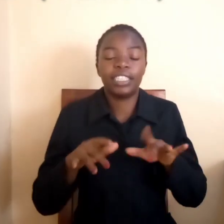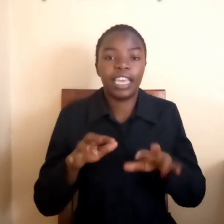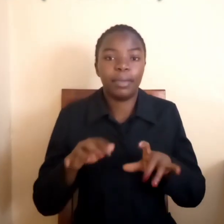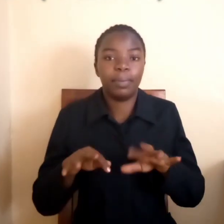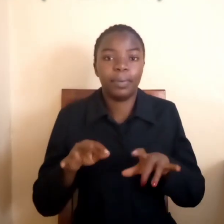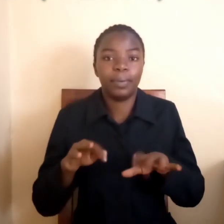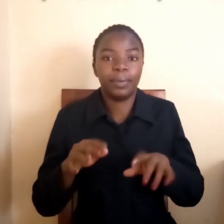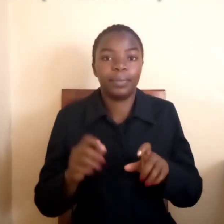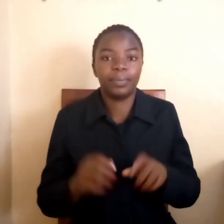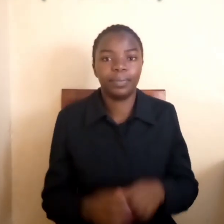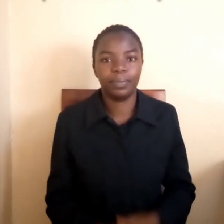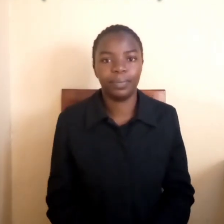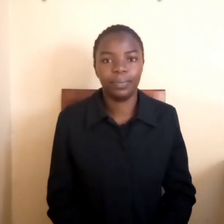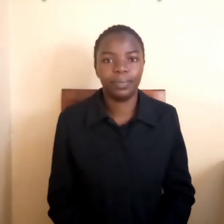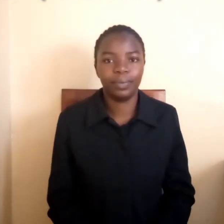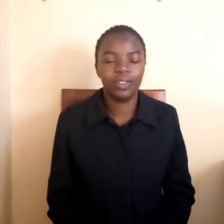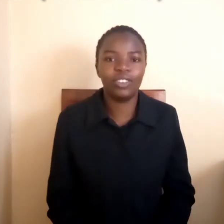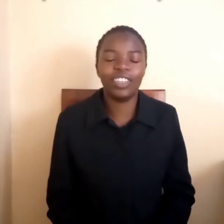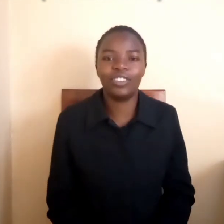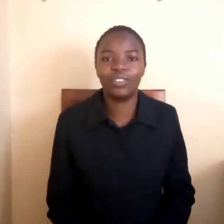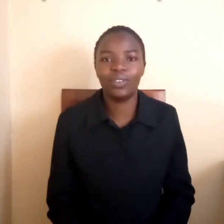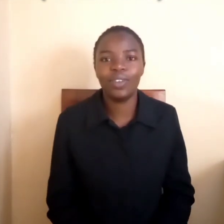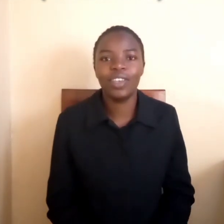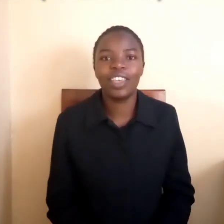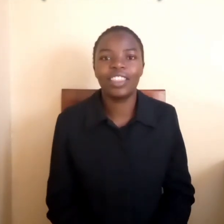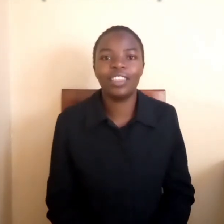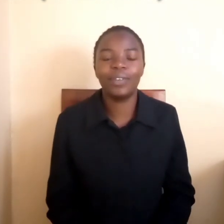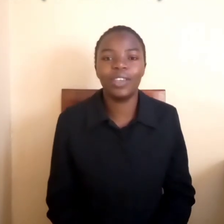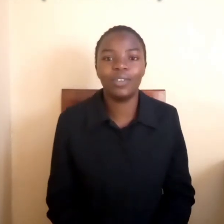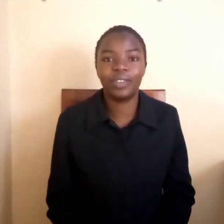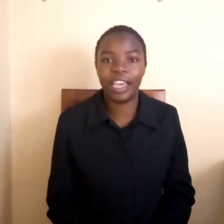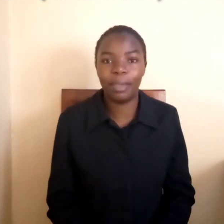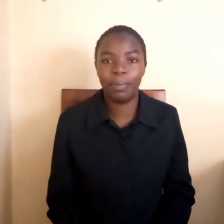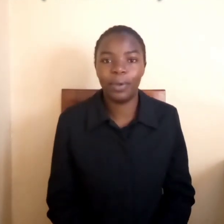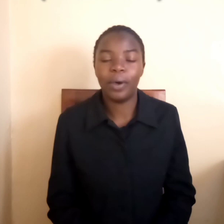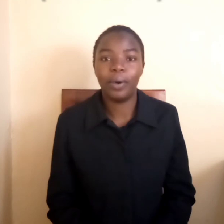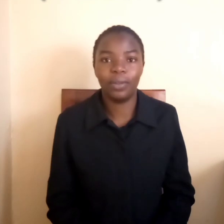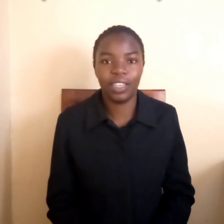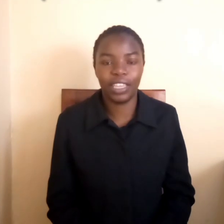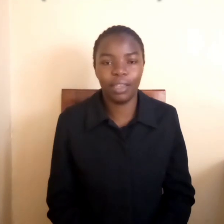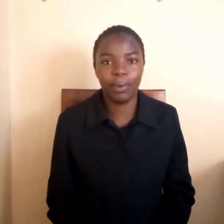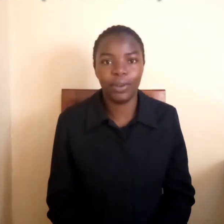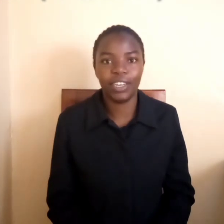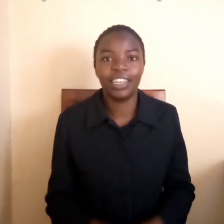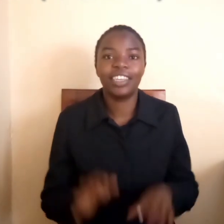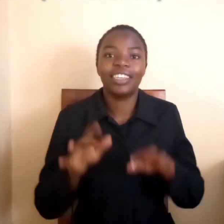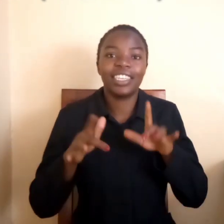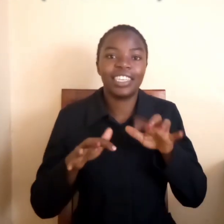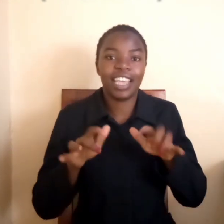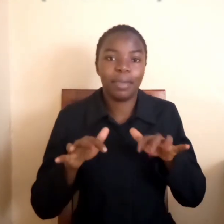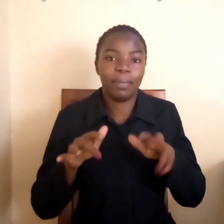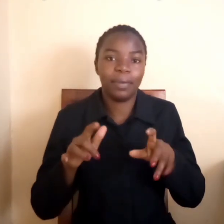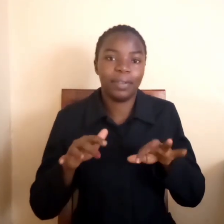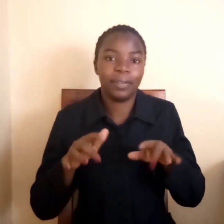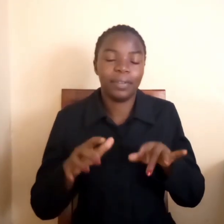type. You just show the way you type on the keyboard. Type.